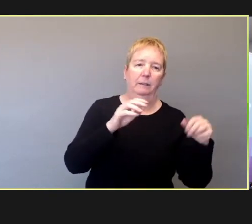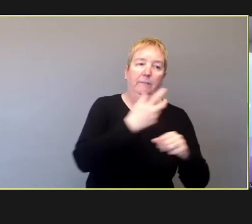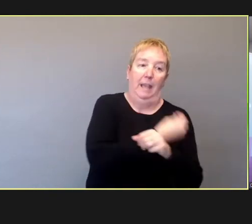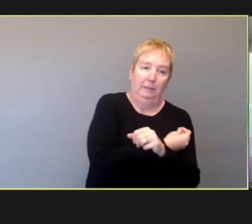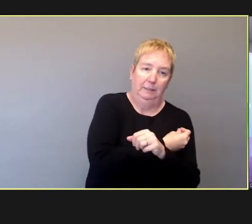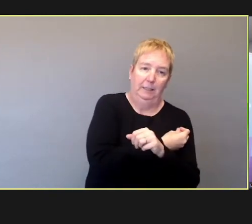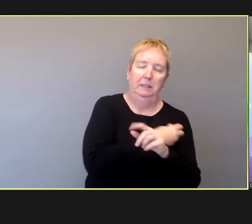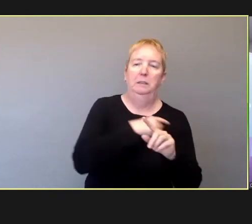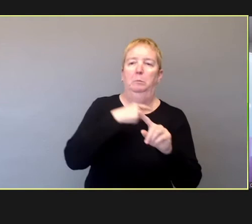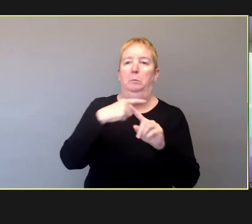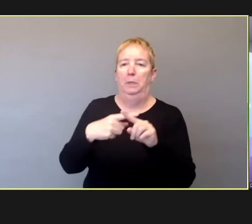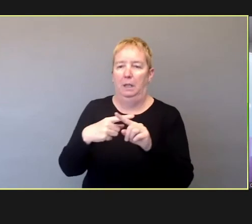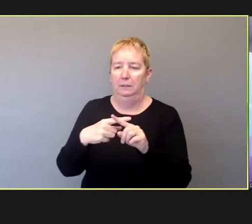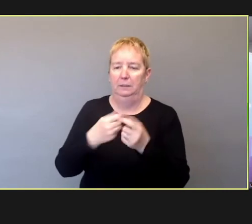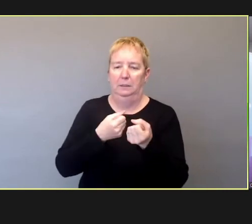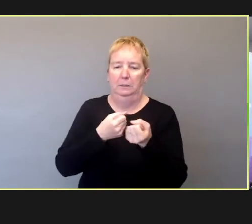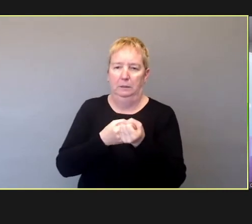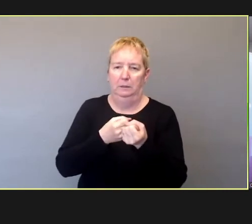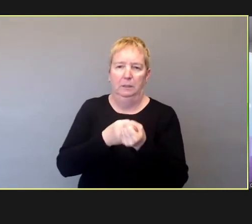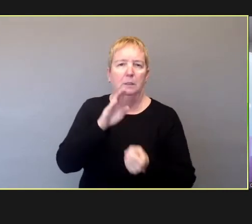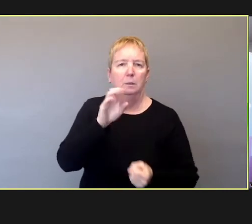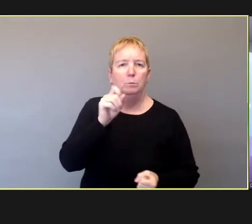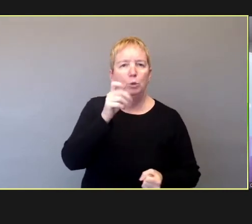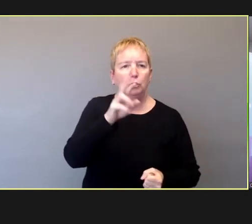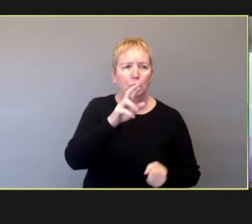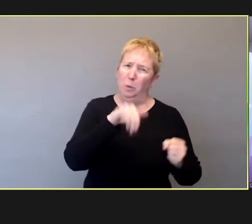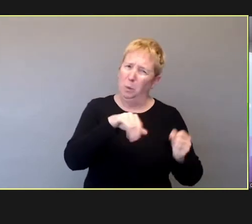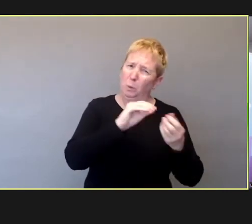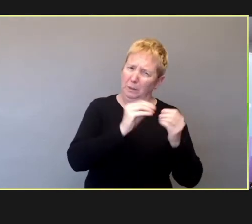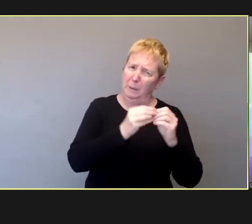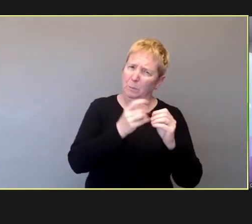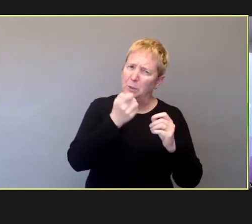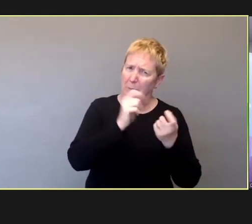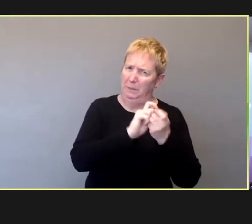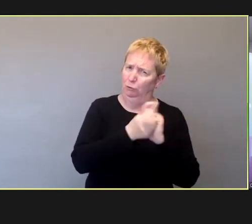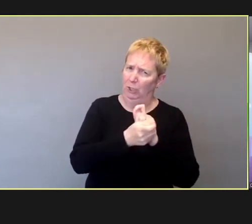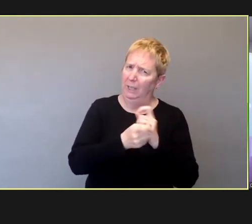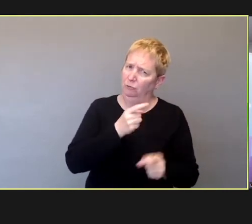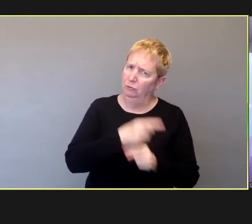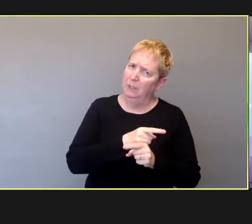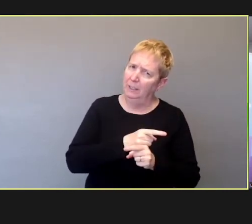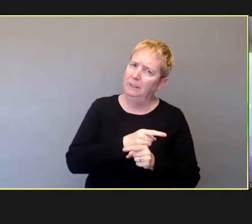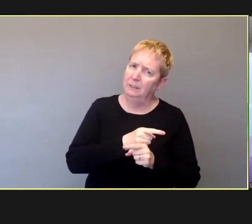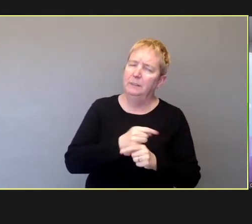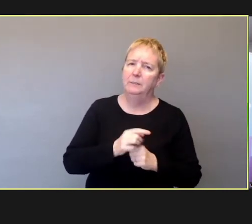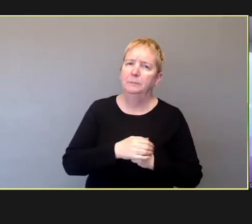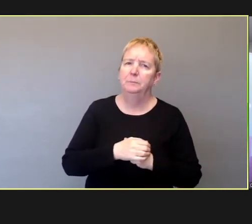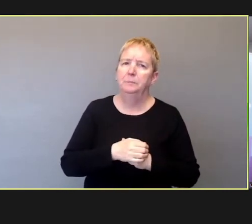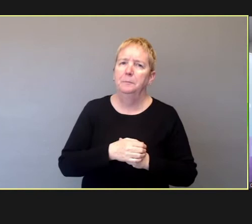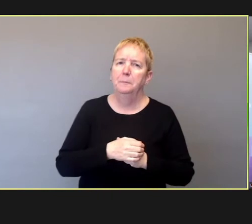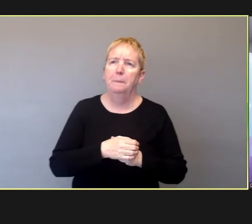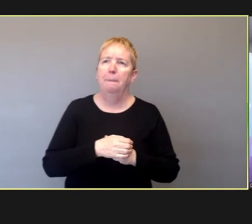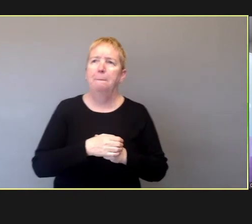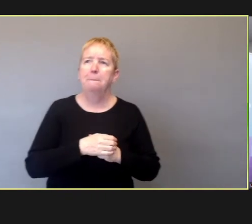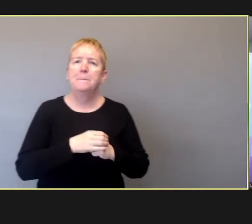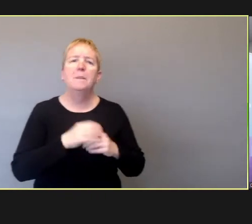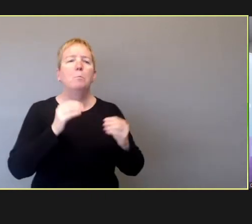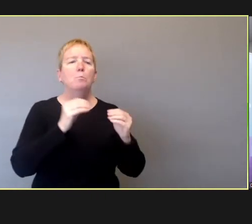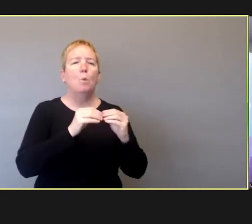of changed in the last 3 weeks with boosted individuals and vaccinated individuals taking up a